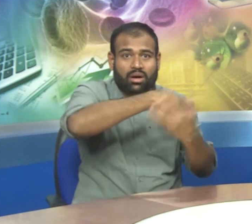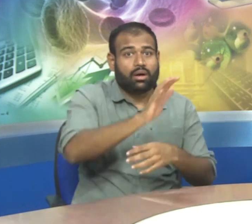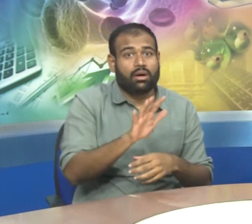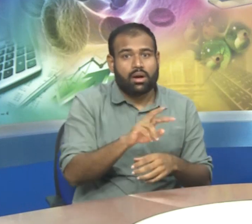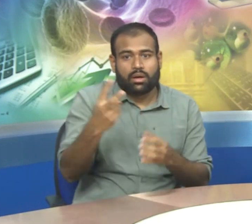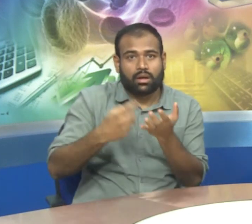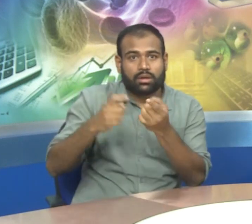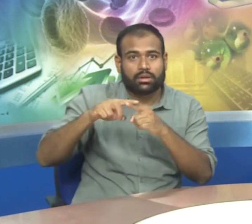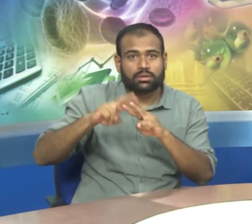guides.